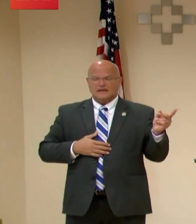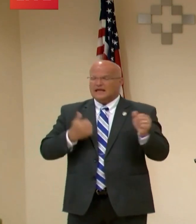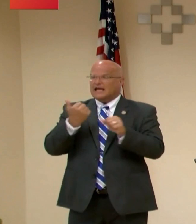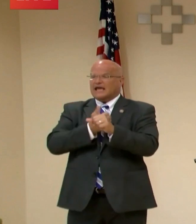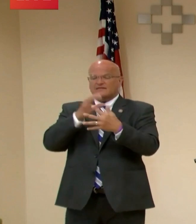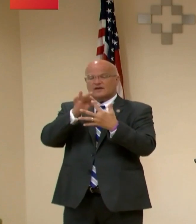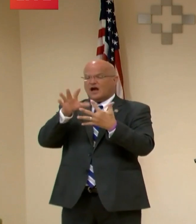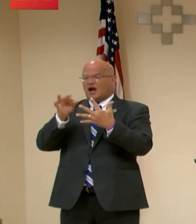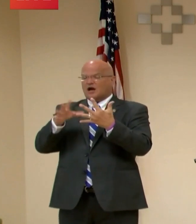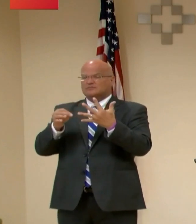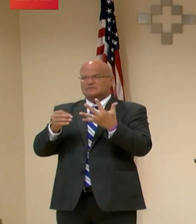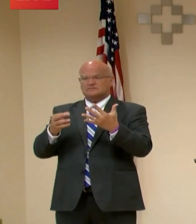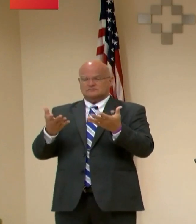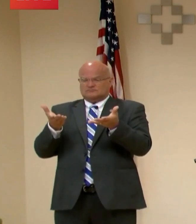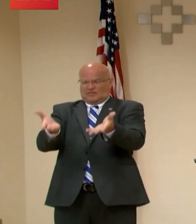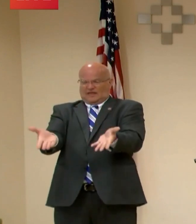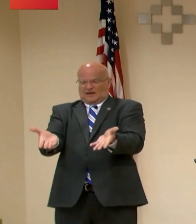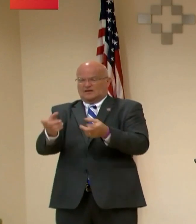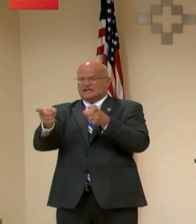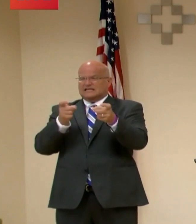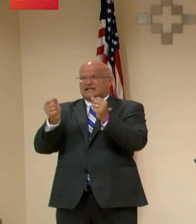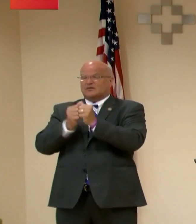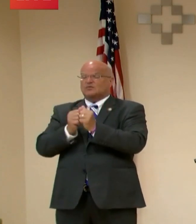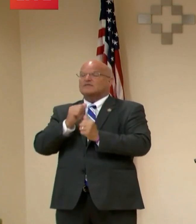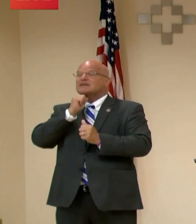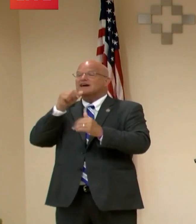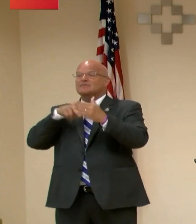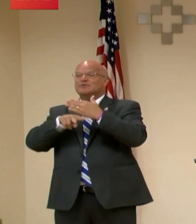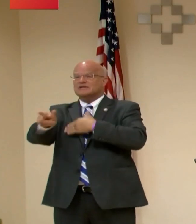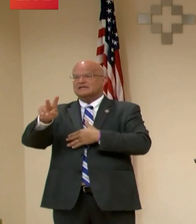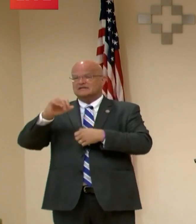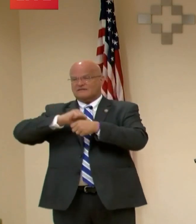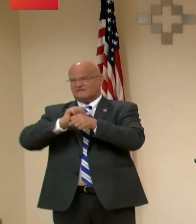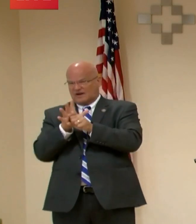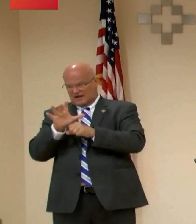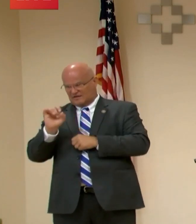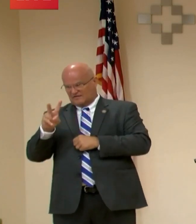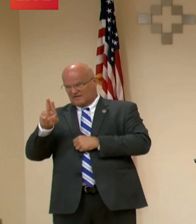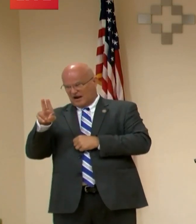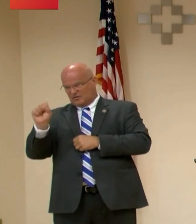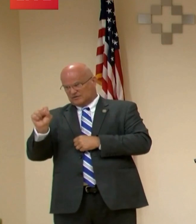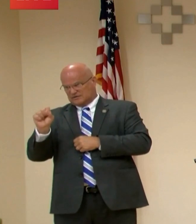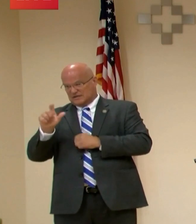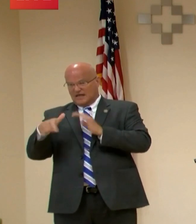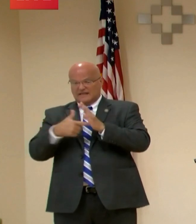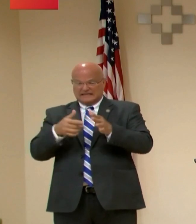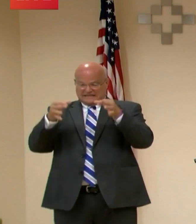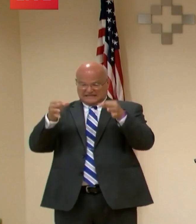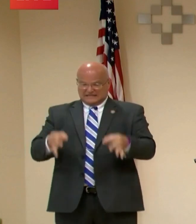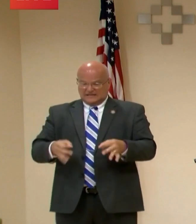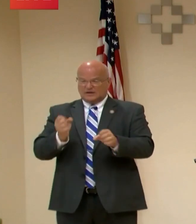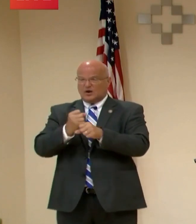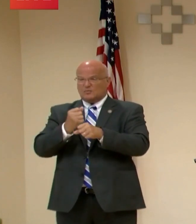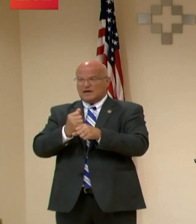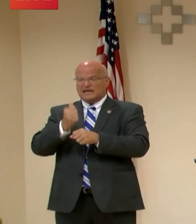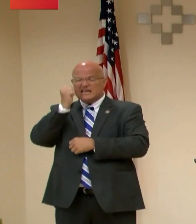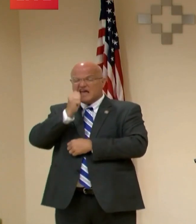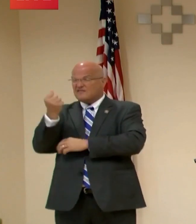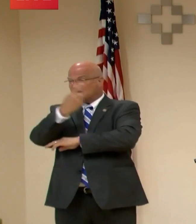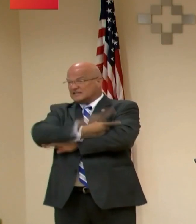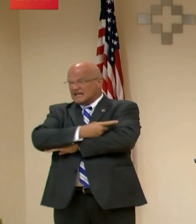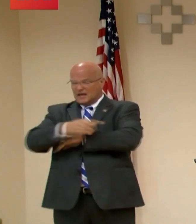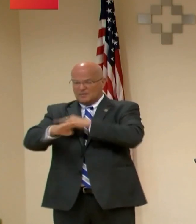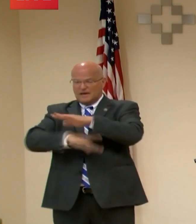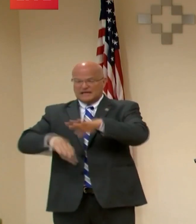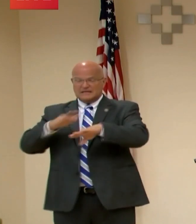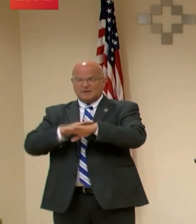Every option is always on the table when you're dealing with an unpredictable virus. And so these decisions are made day by day